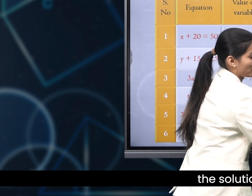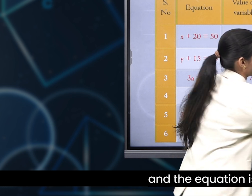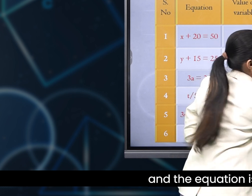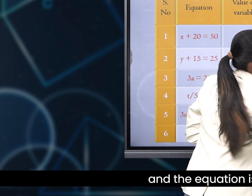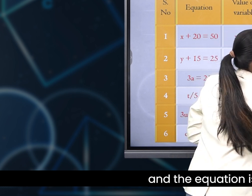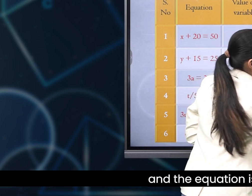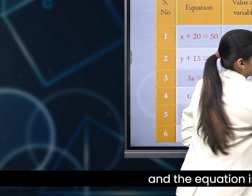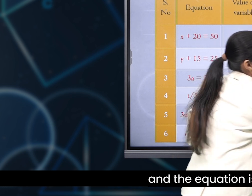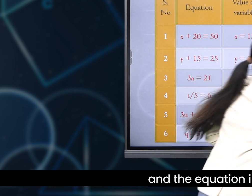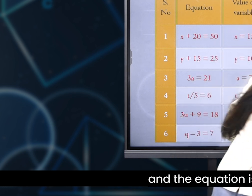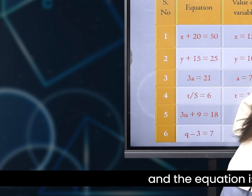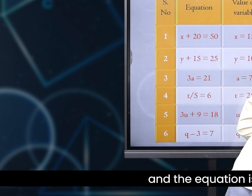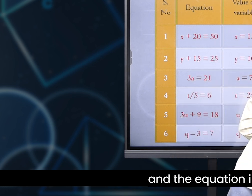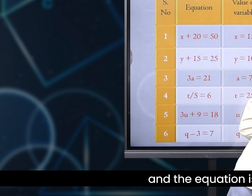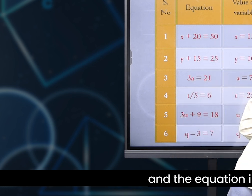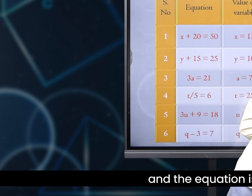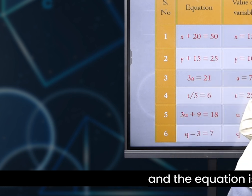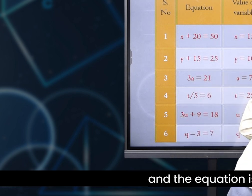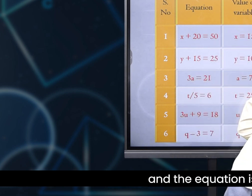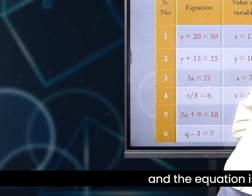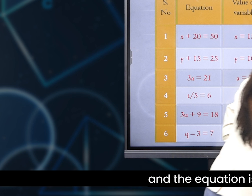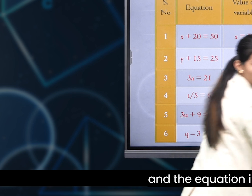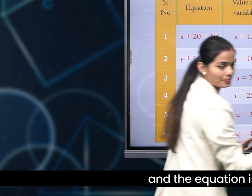and the equation is not satisfied.